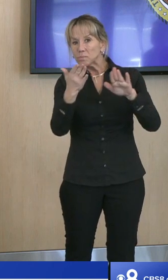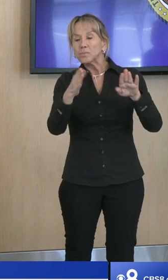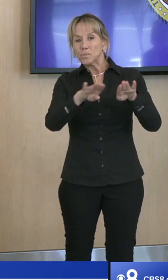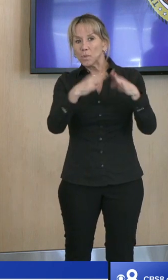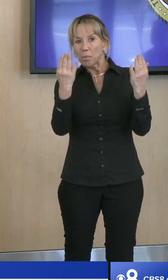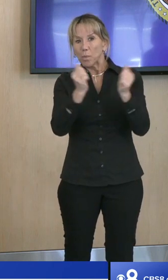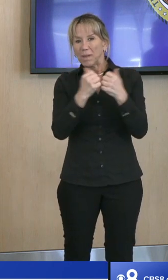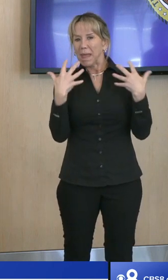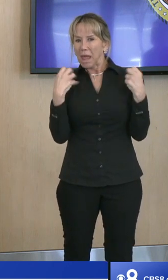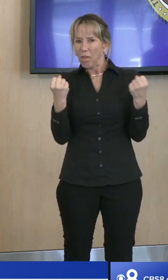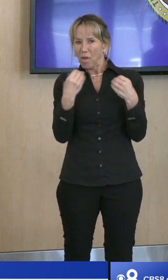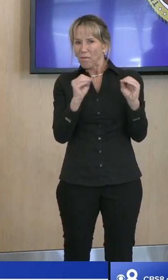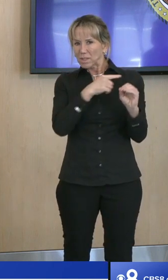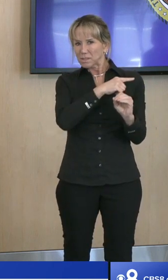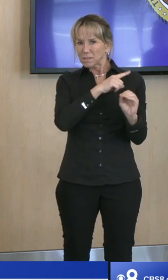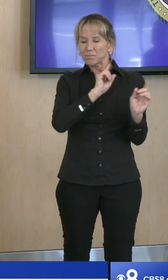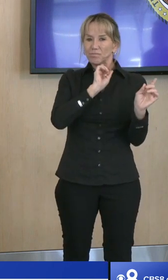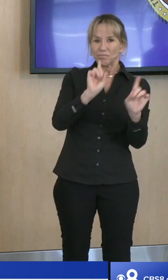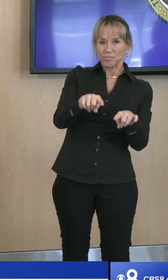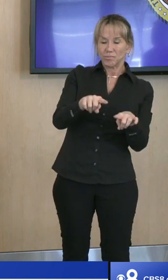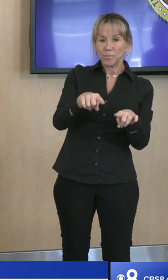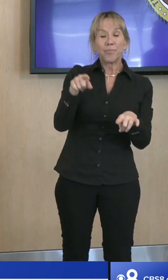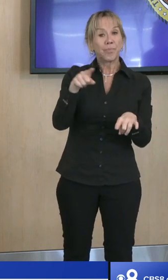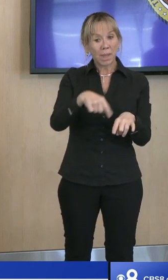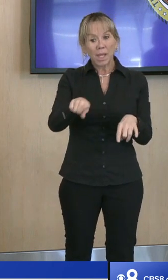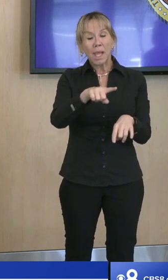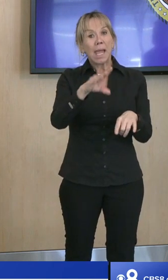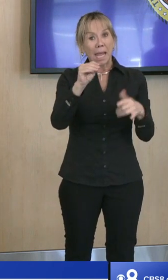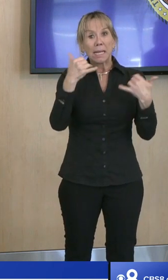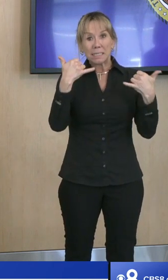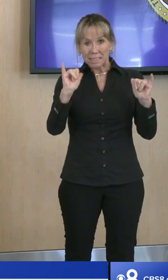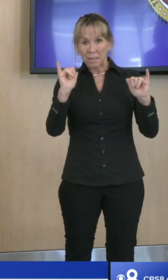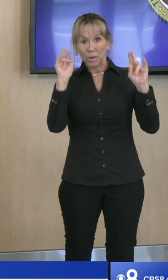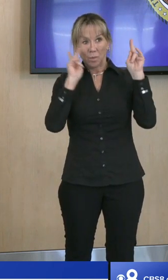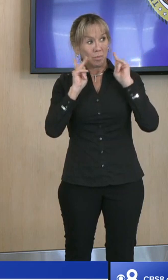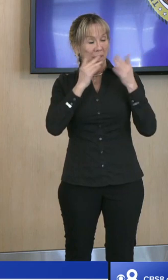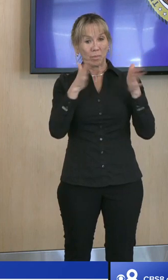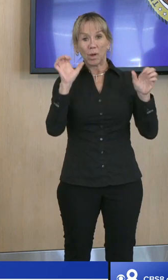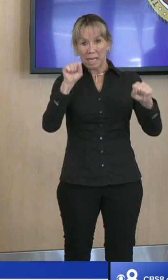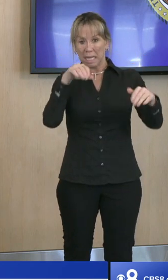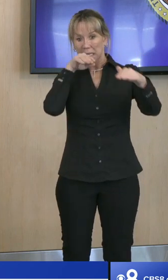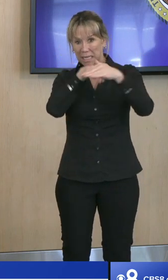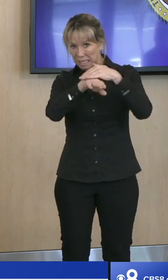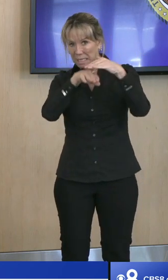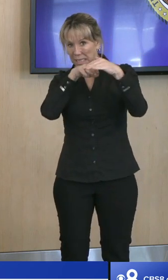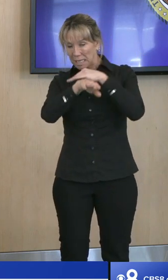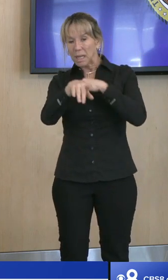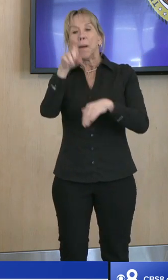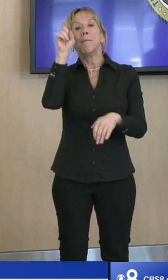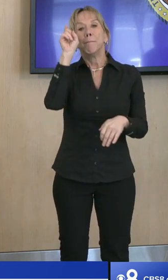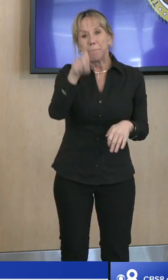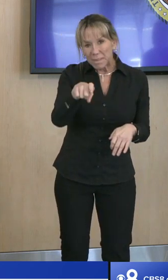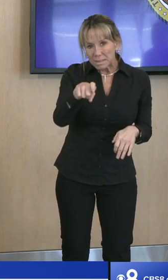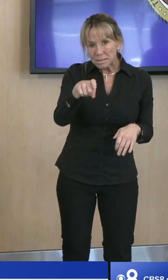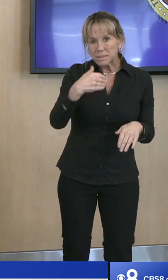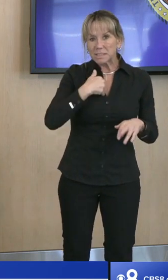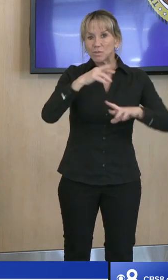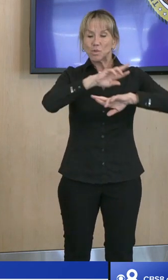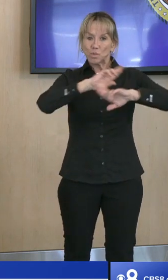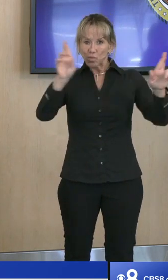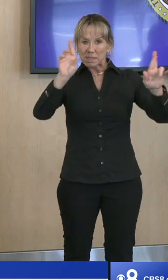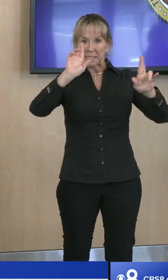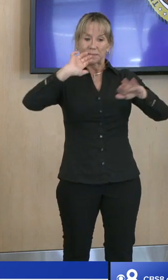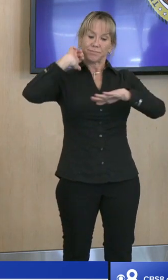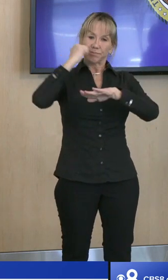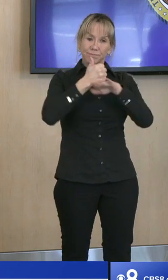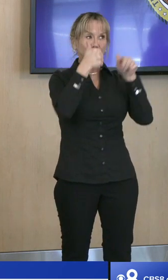officer's order and that allow members of the public to enter their facilities must prepare and post by no